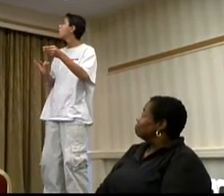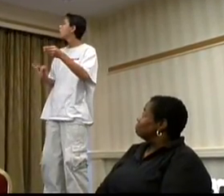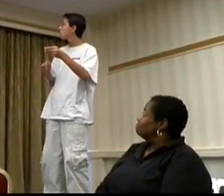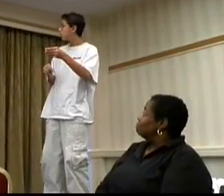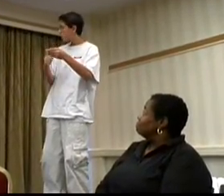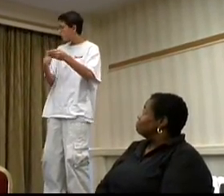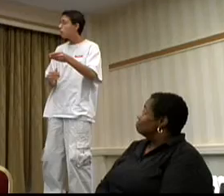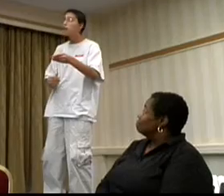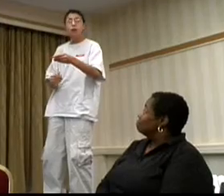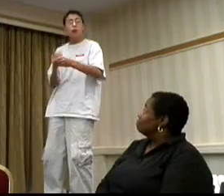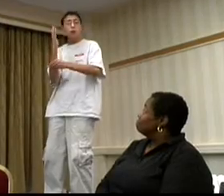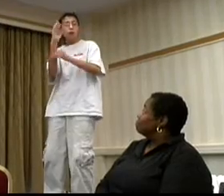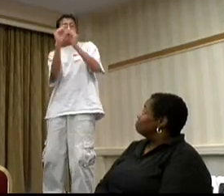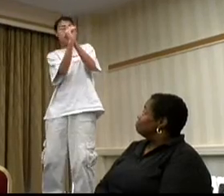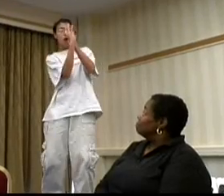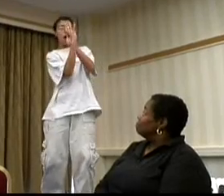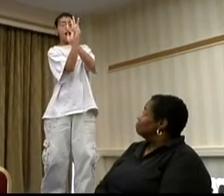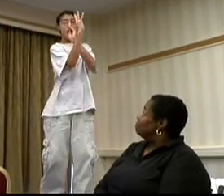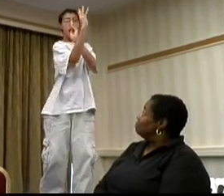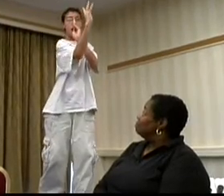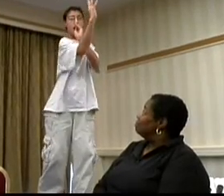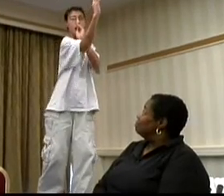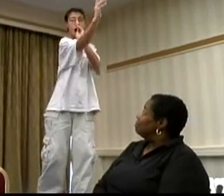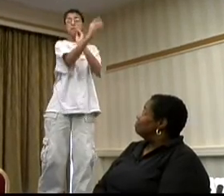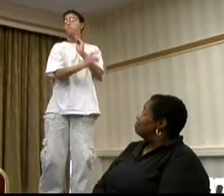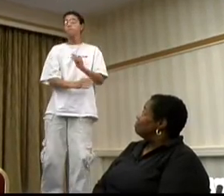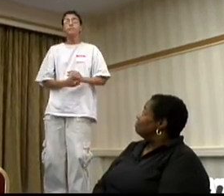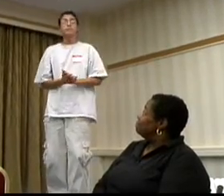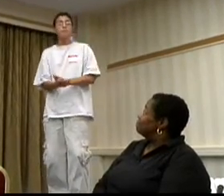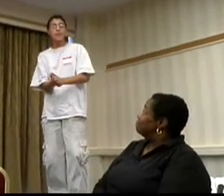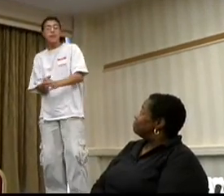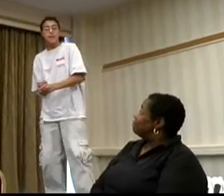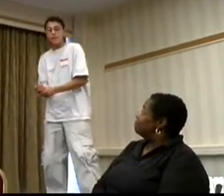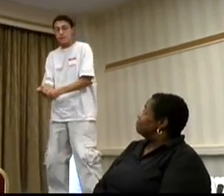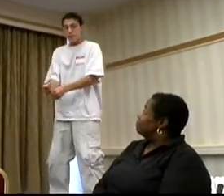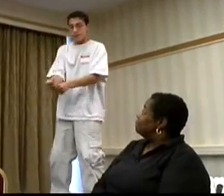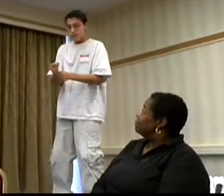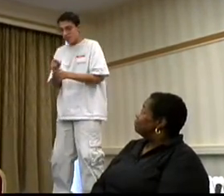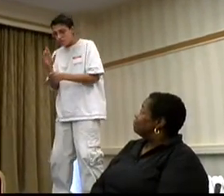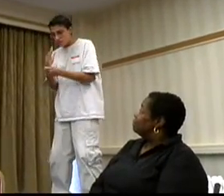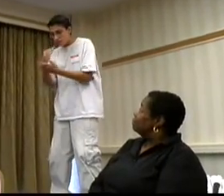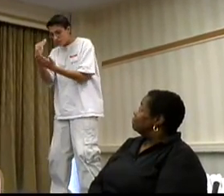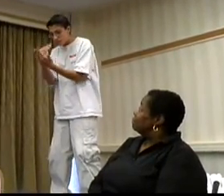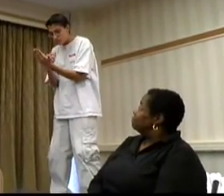The supervisor gave a list of the trees to be cut to the lumberjack.